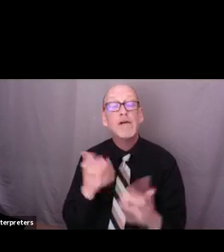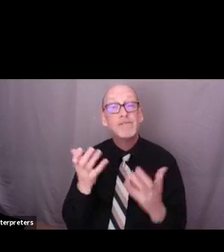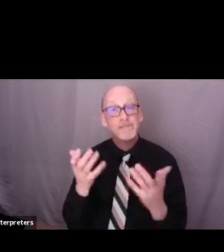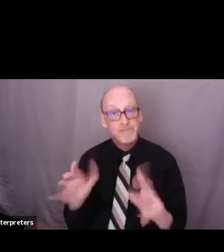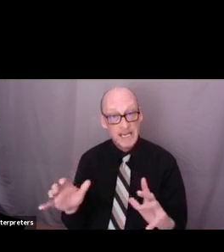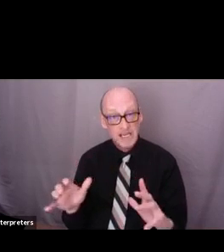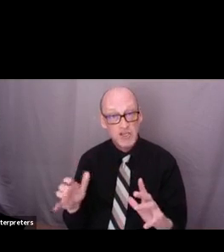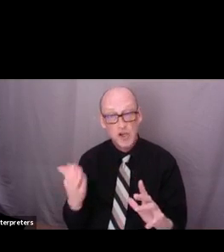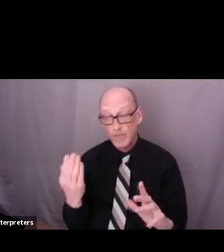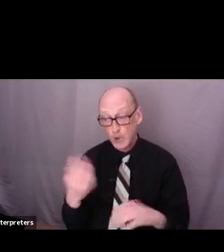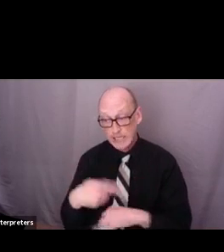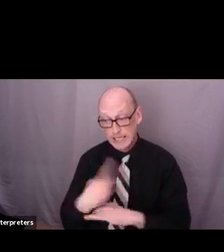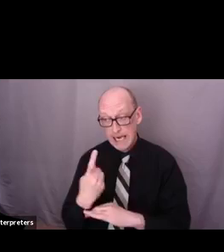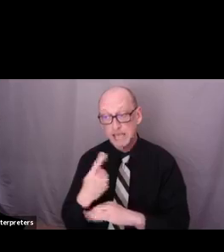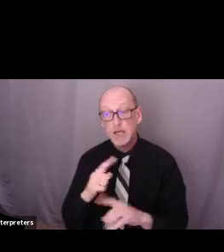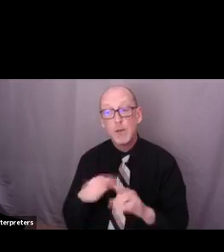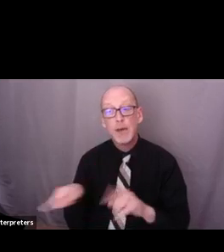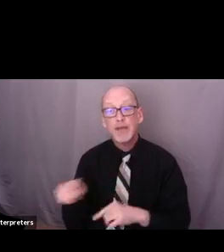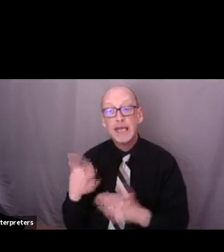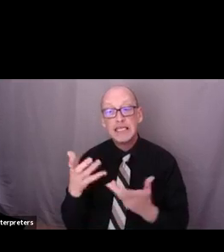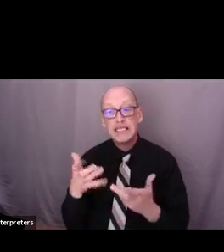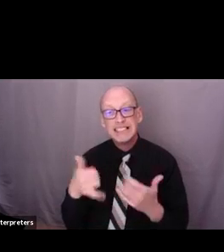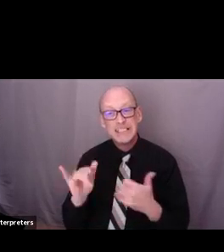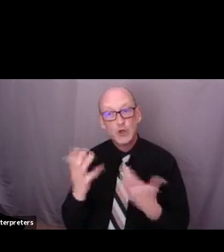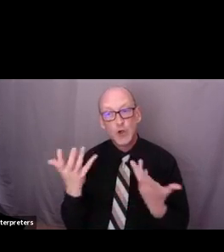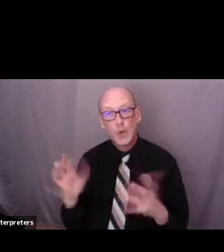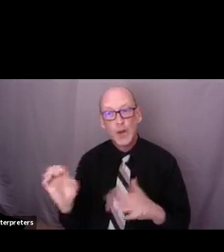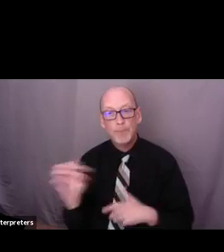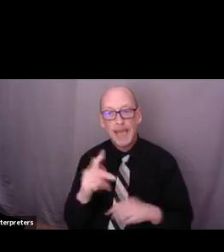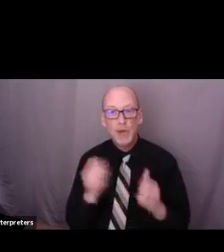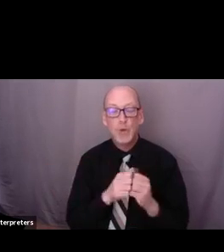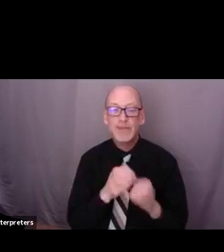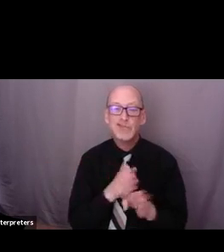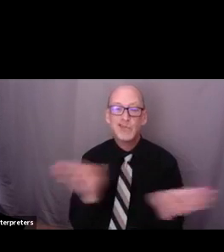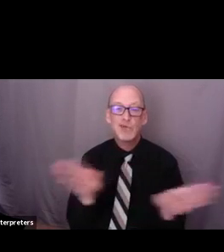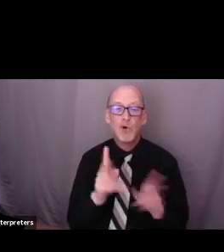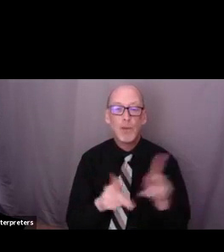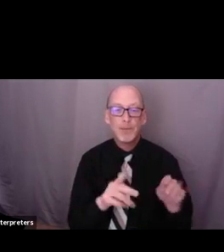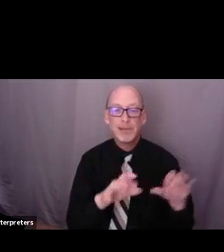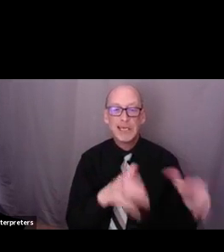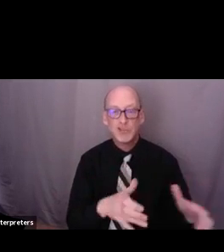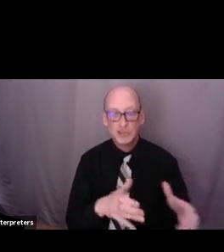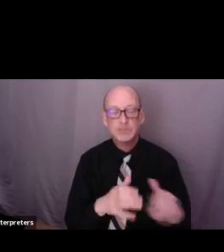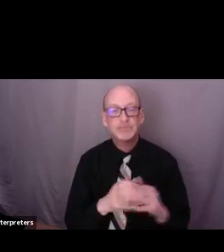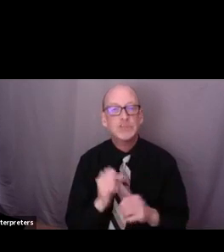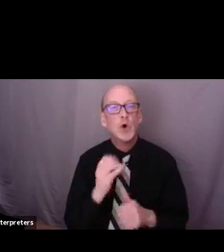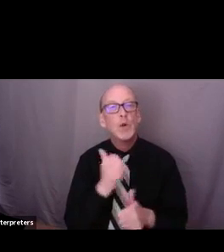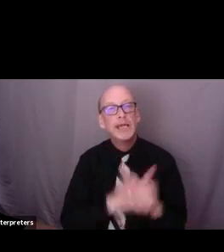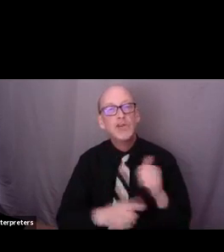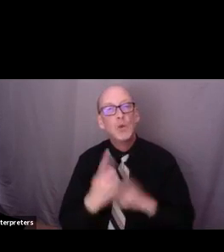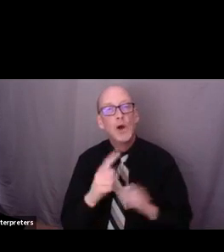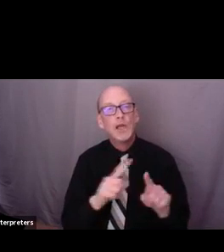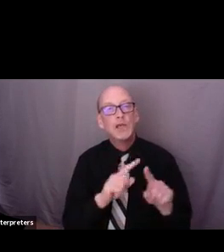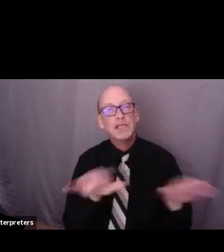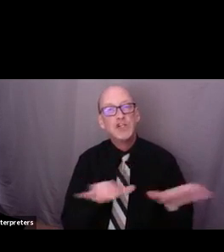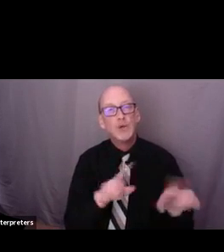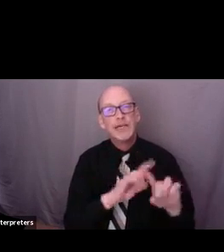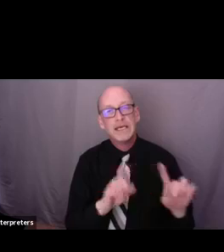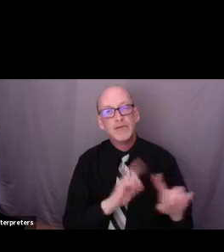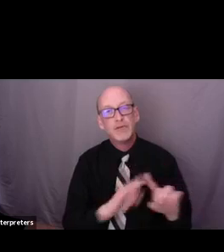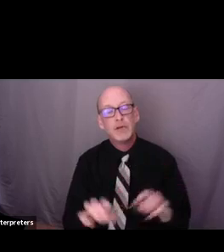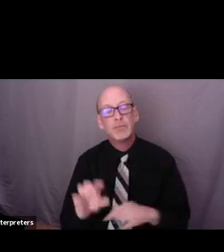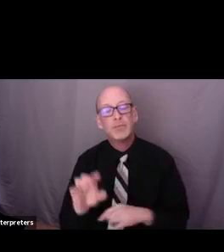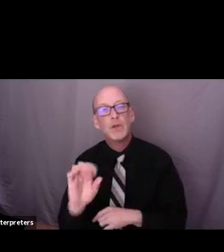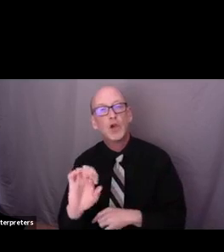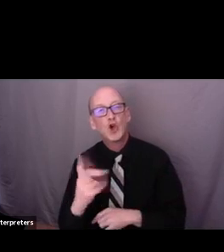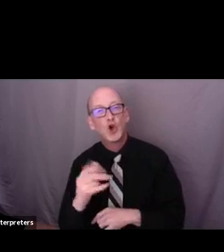period, but they still don't want them back in with other populations. So every nursing home is doing a little bit different. Eric, Liz followed up